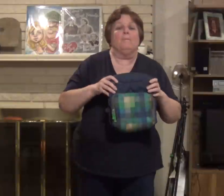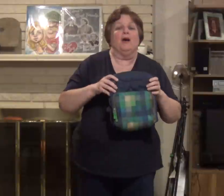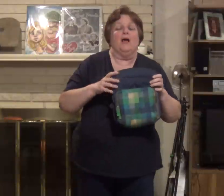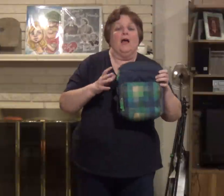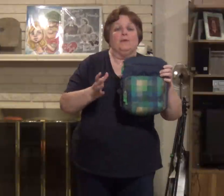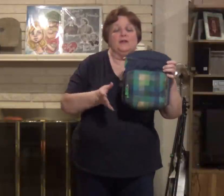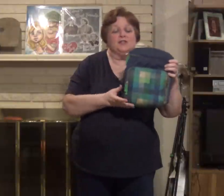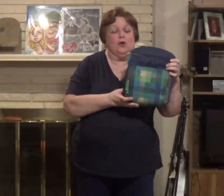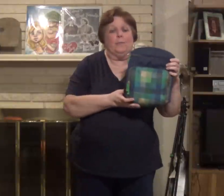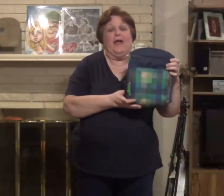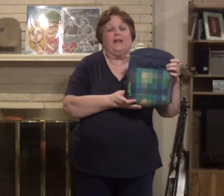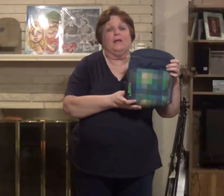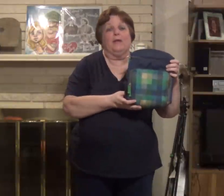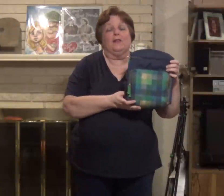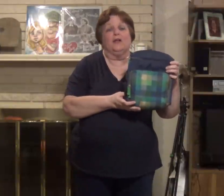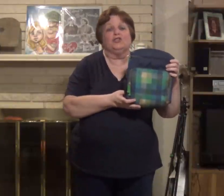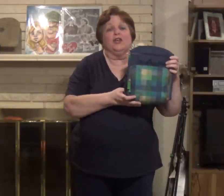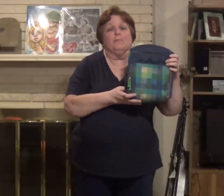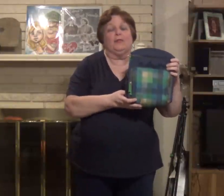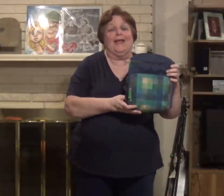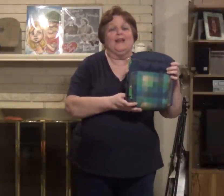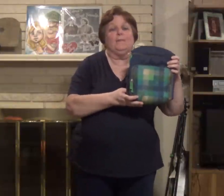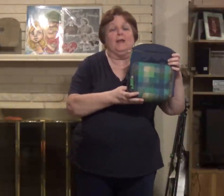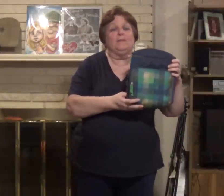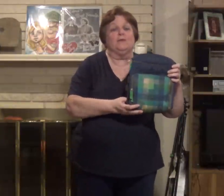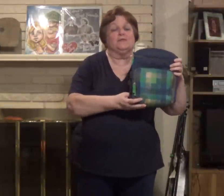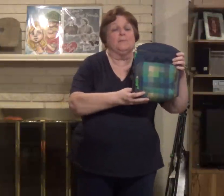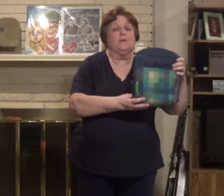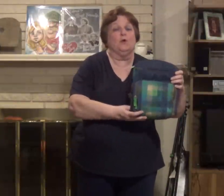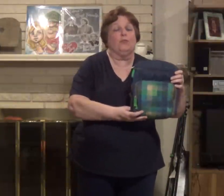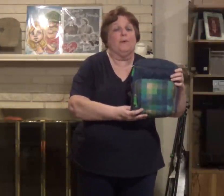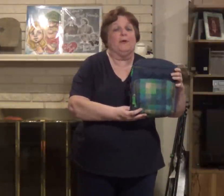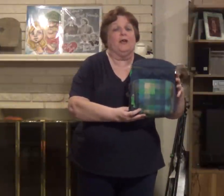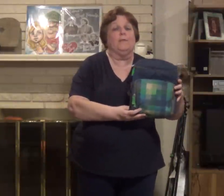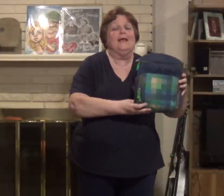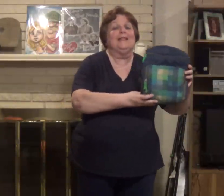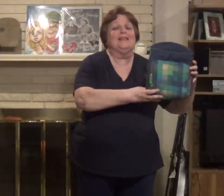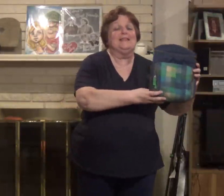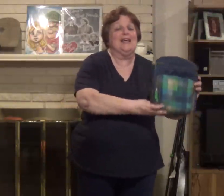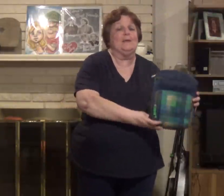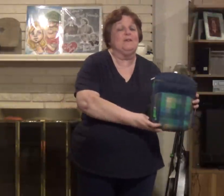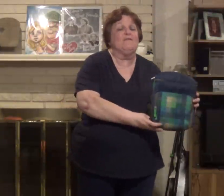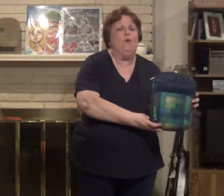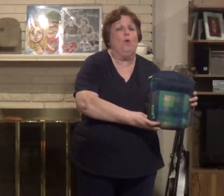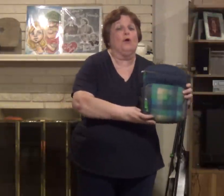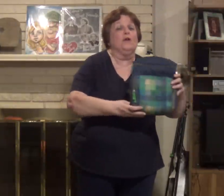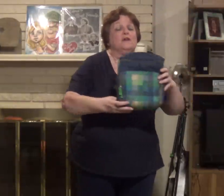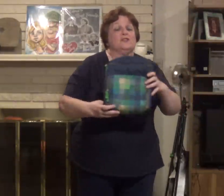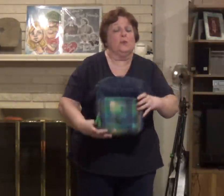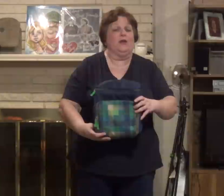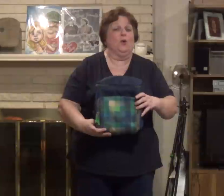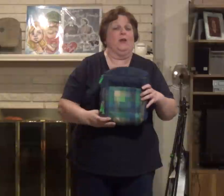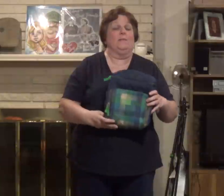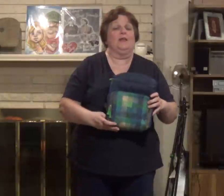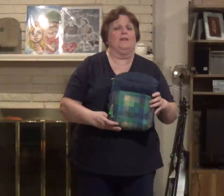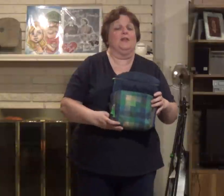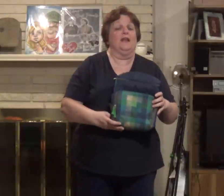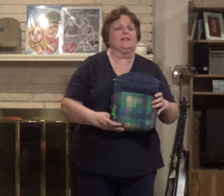but I'm going to start packing my lunch and planning my meals and meal prepping them the day before so I know what I'm eating the next